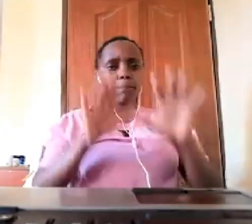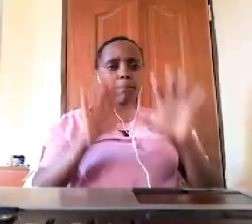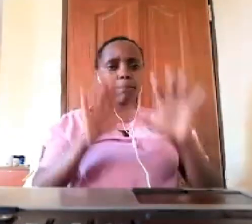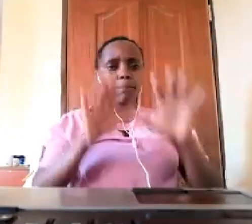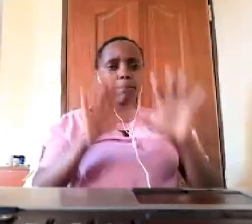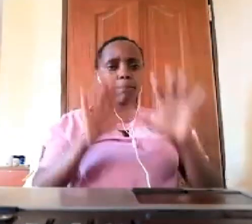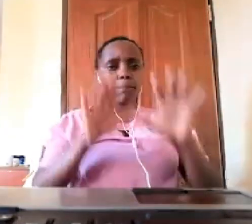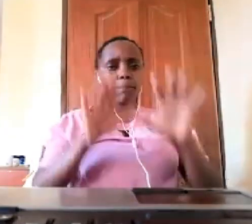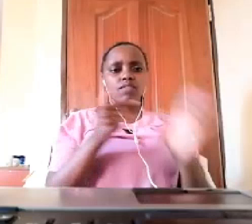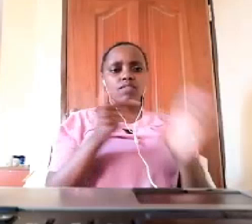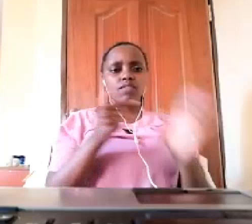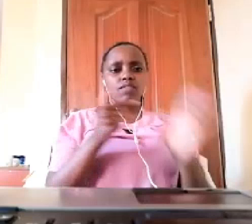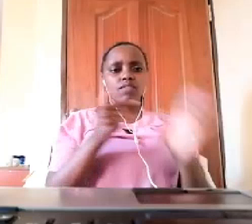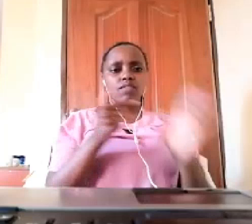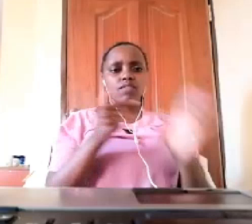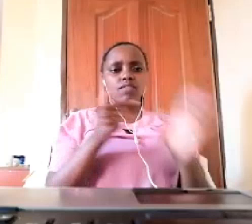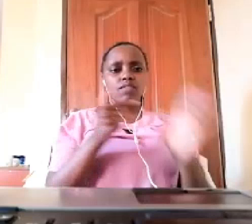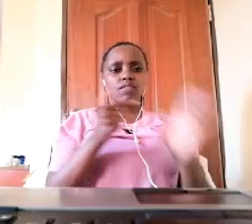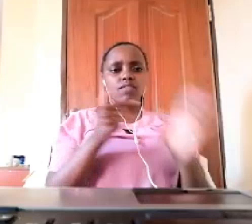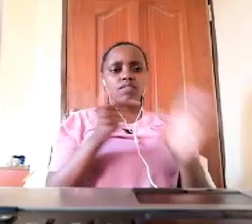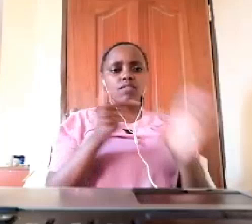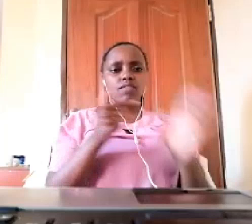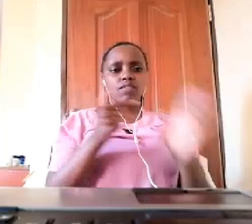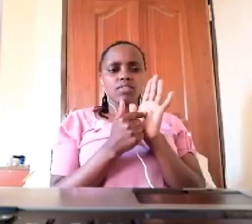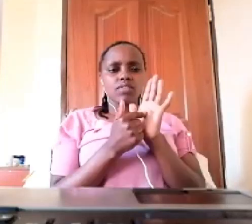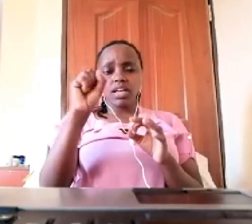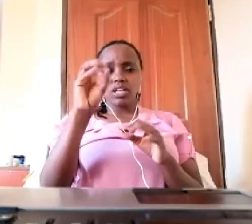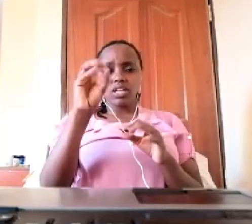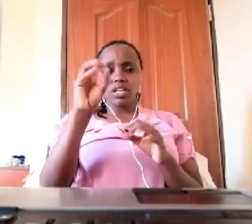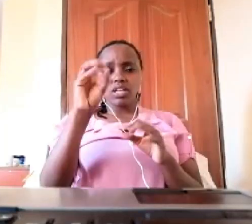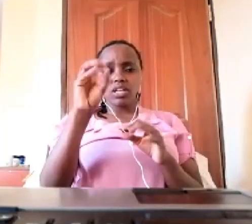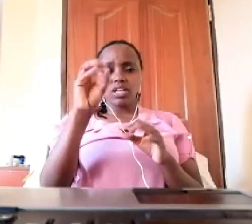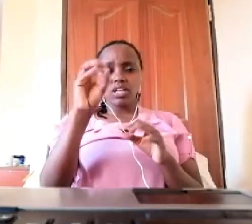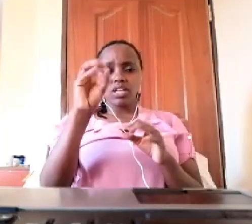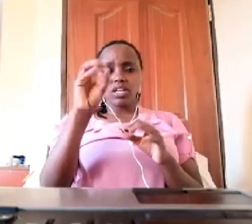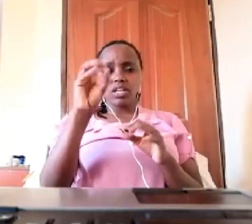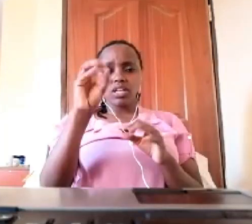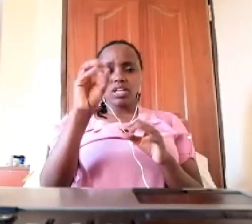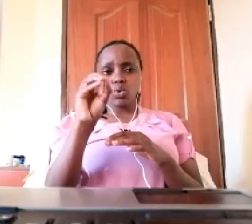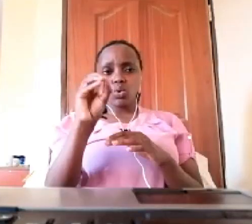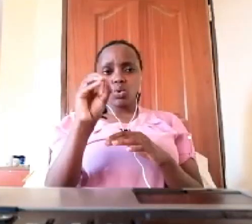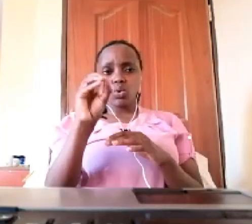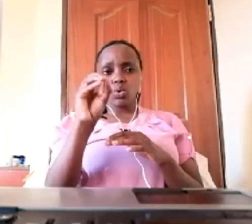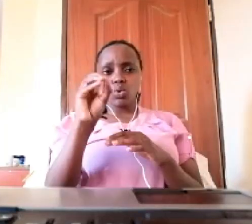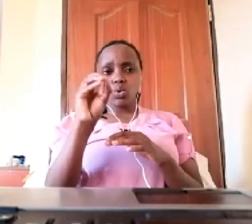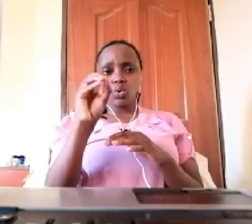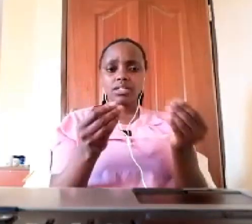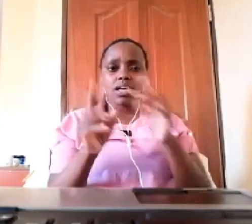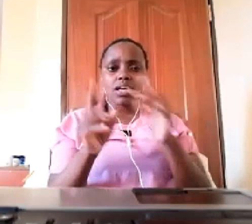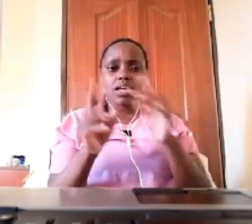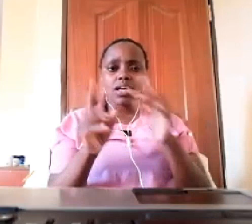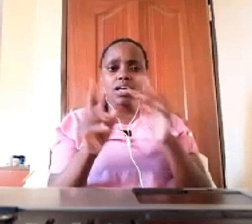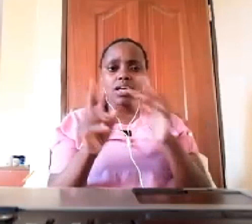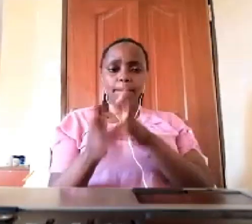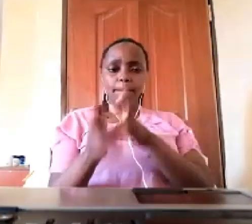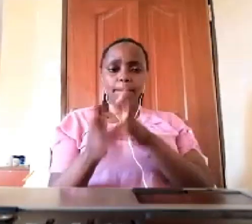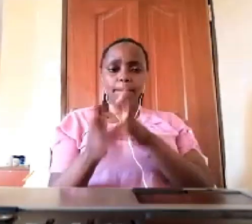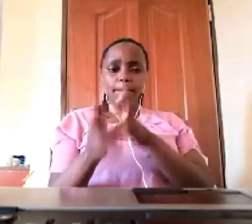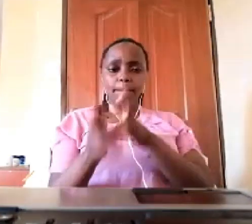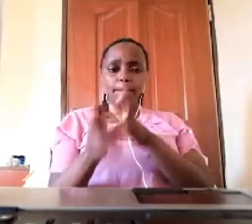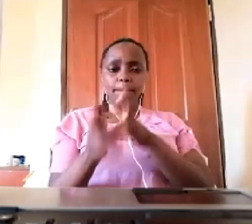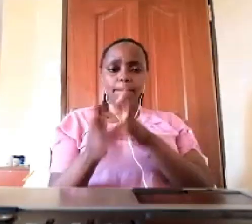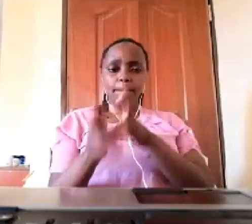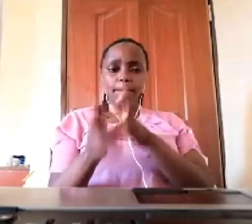specifically directed to us. Like, for instance, whether civil society organizations can submit reports